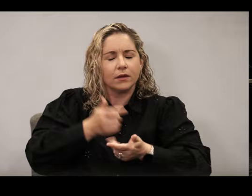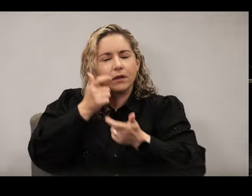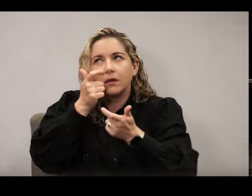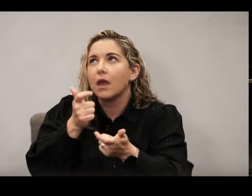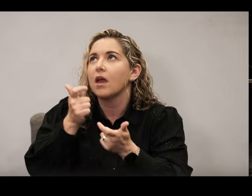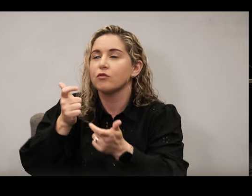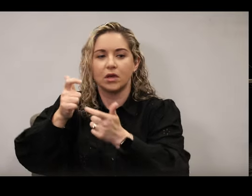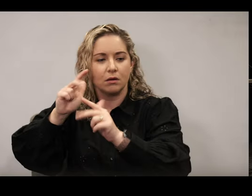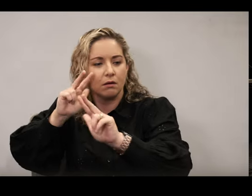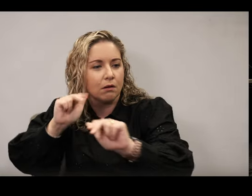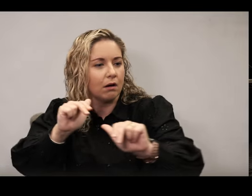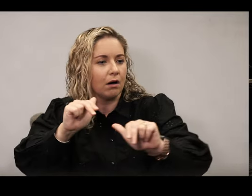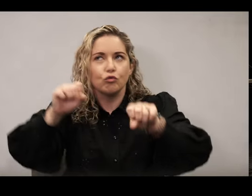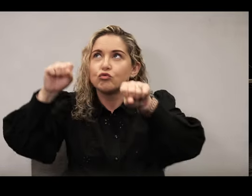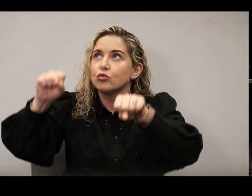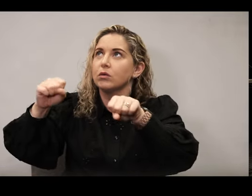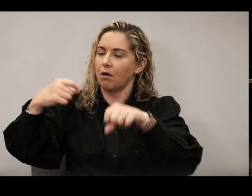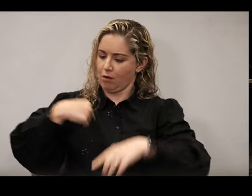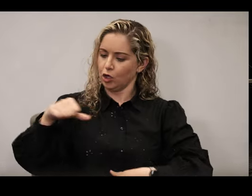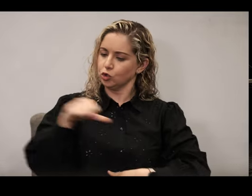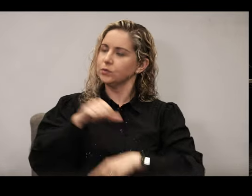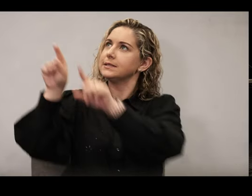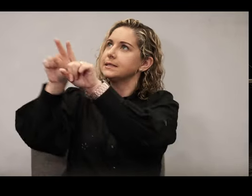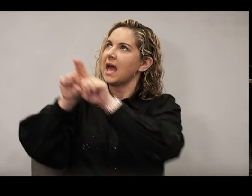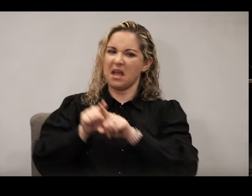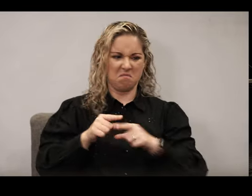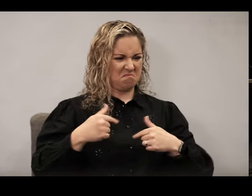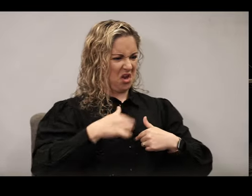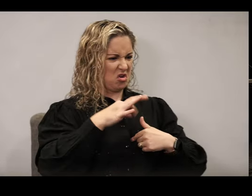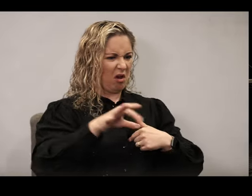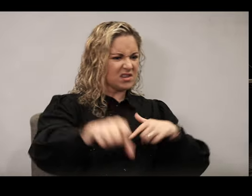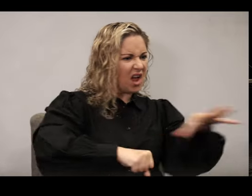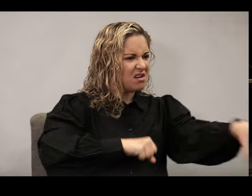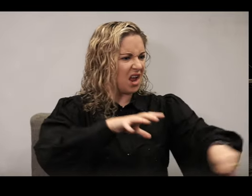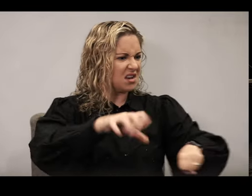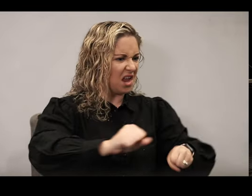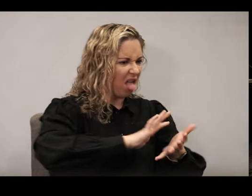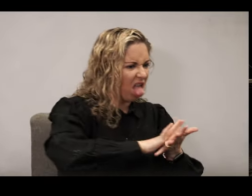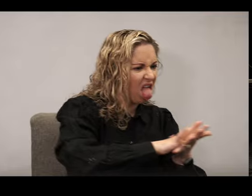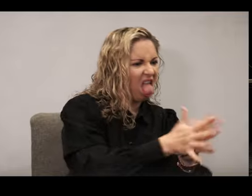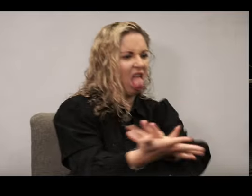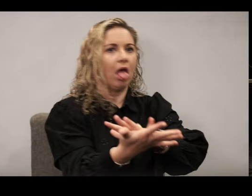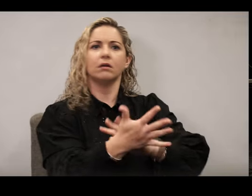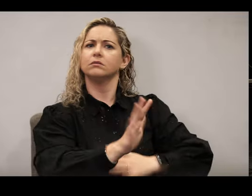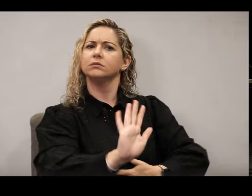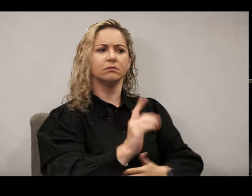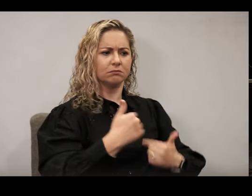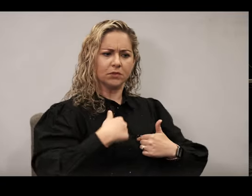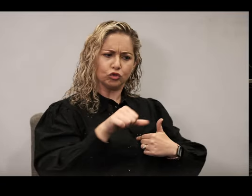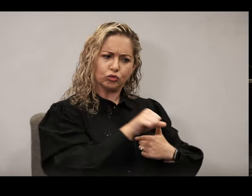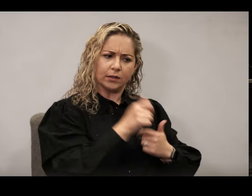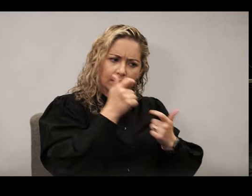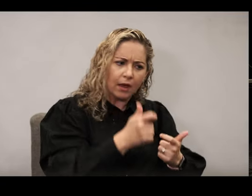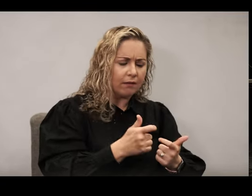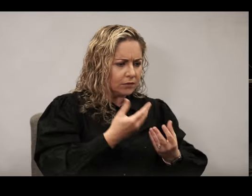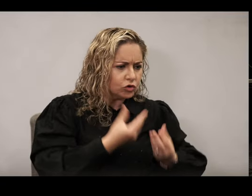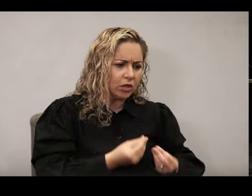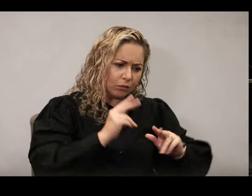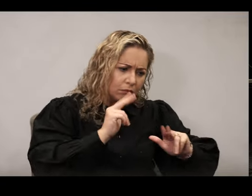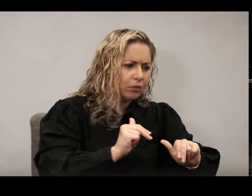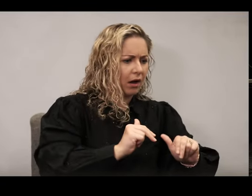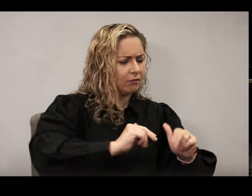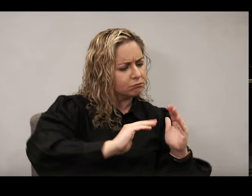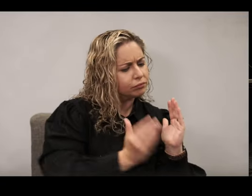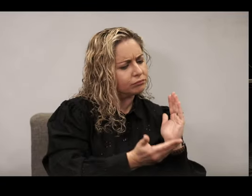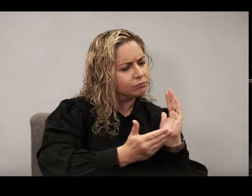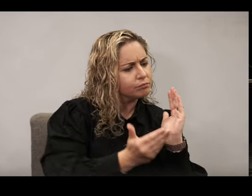destroying and pillaging the earth, but taking responsibility for it, to cultivate it, to subdue it, to work it, to look after it, to build it,